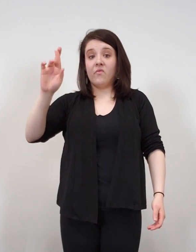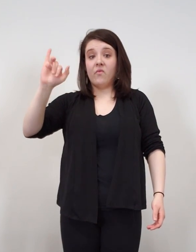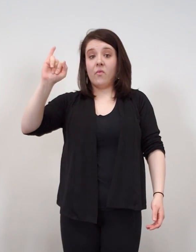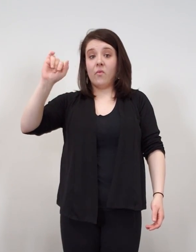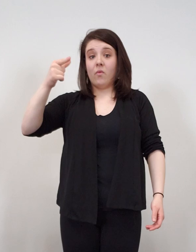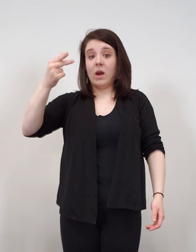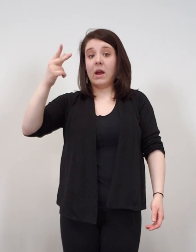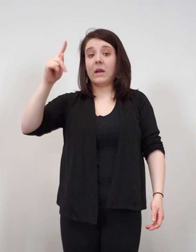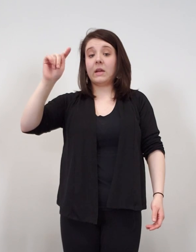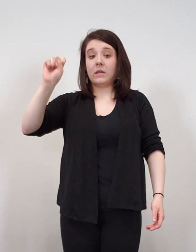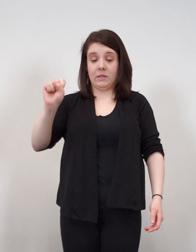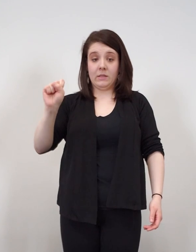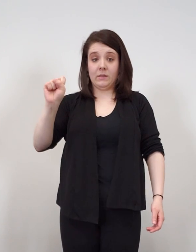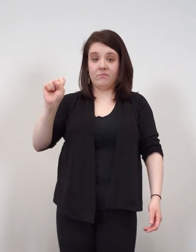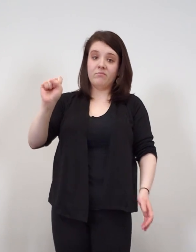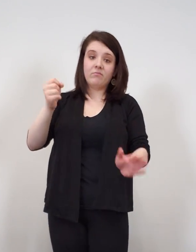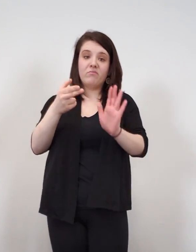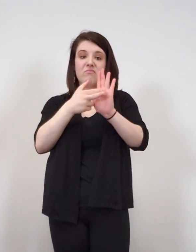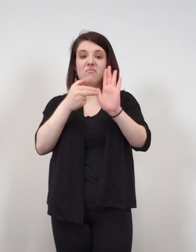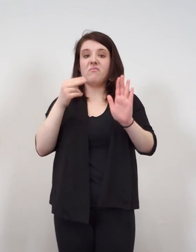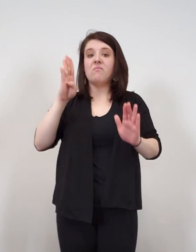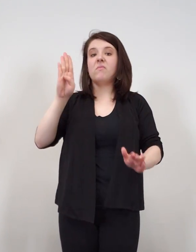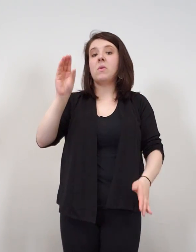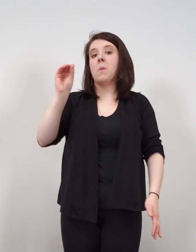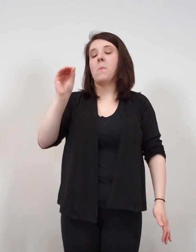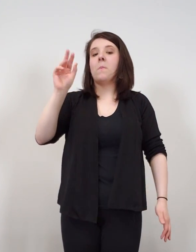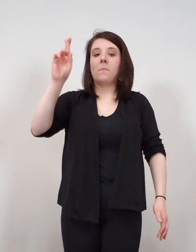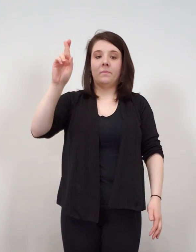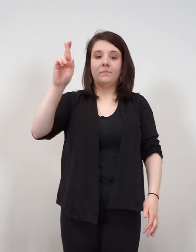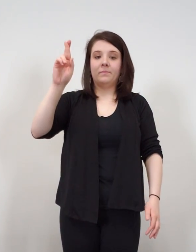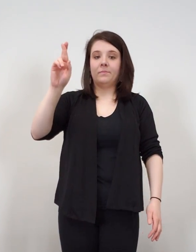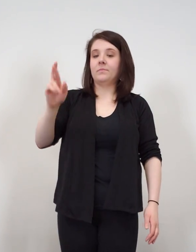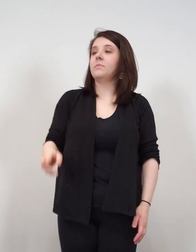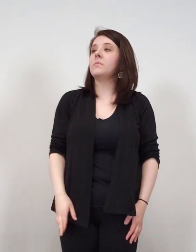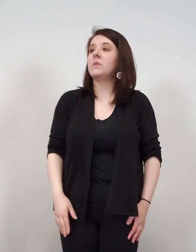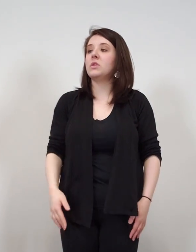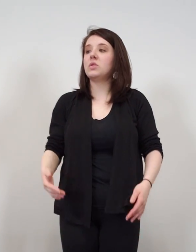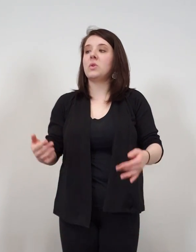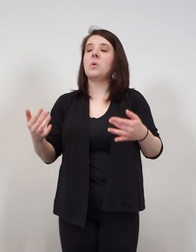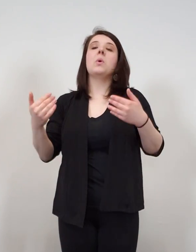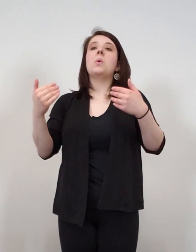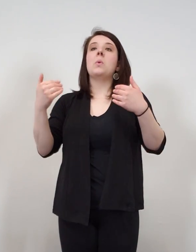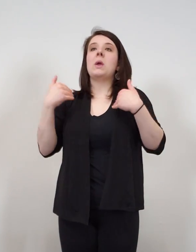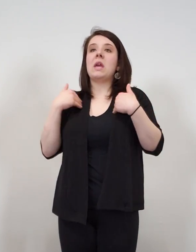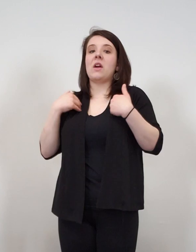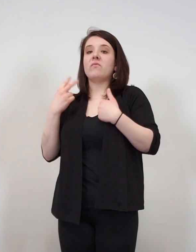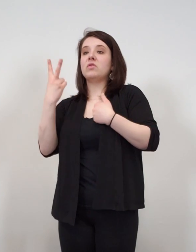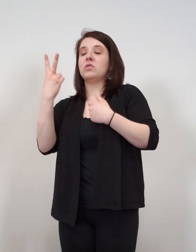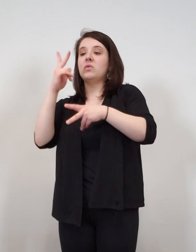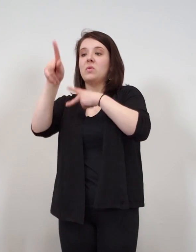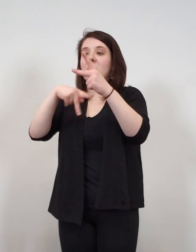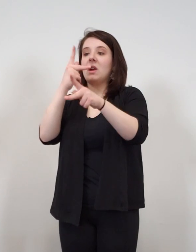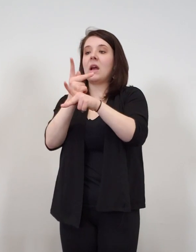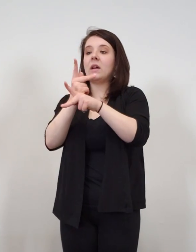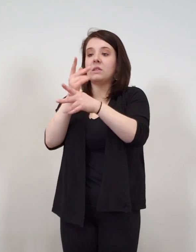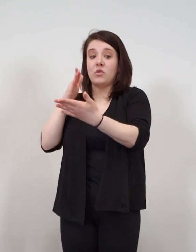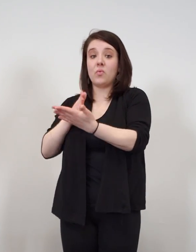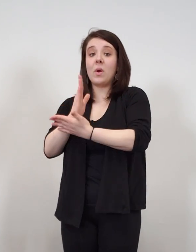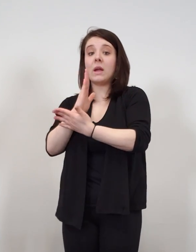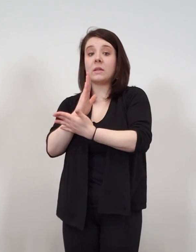So there are two types of rights. There are unalienable rights, which are rights you're born with and no one should be denied, example, life,